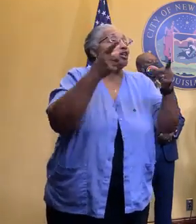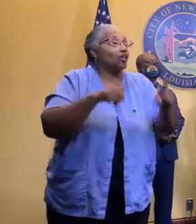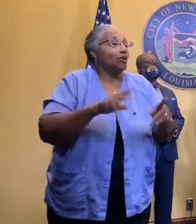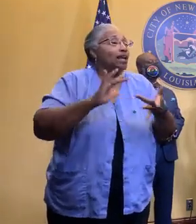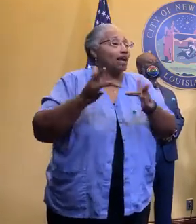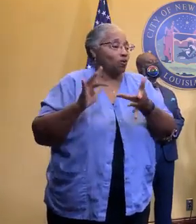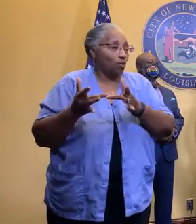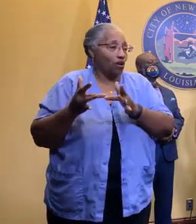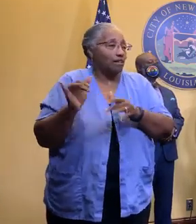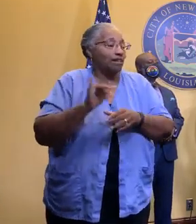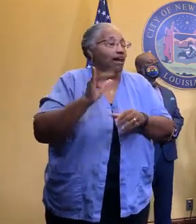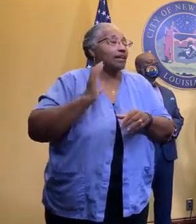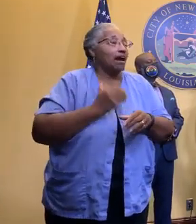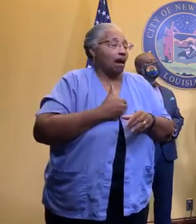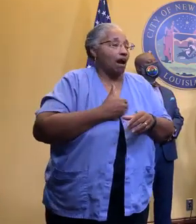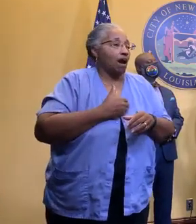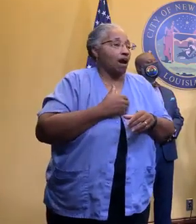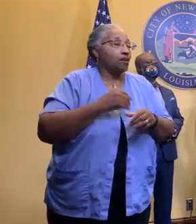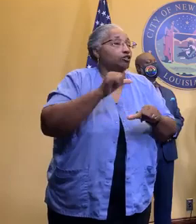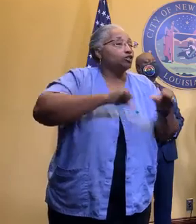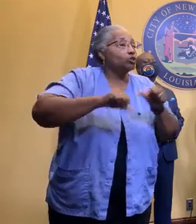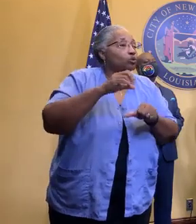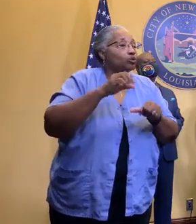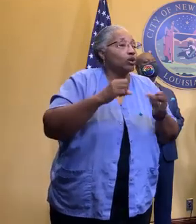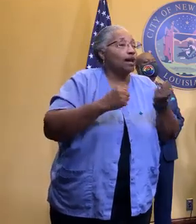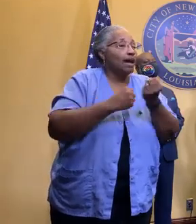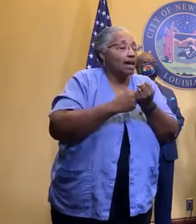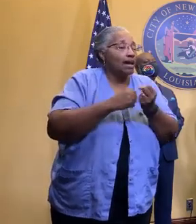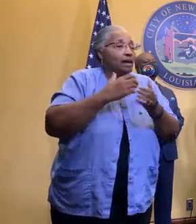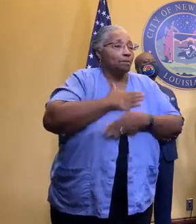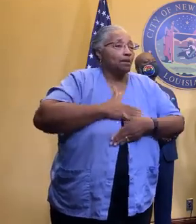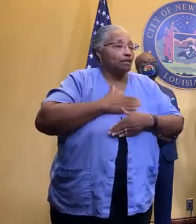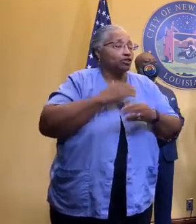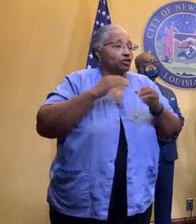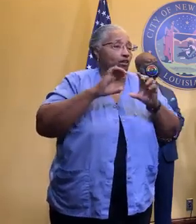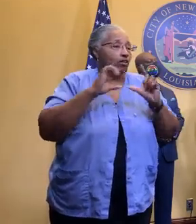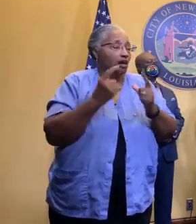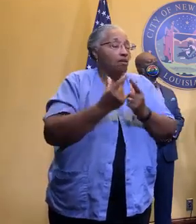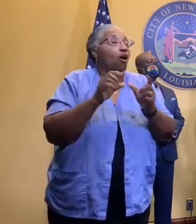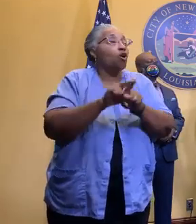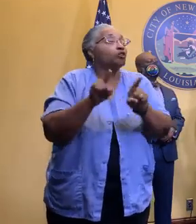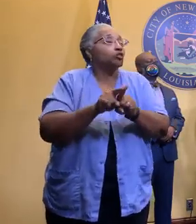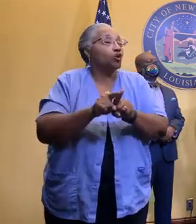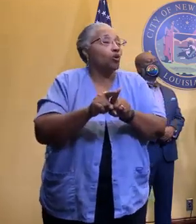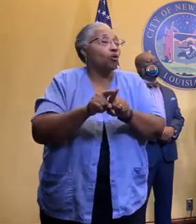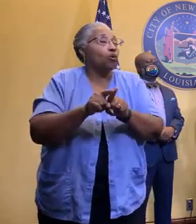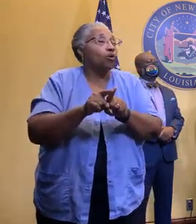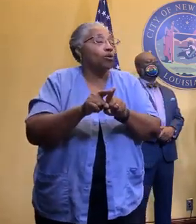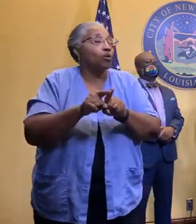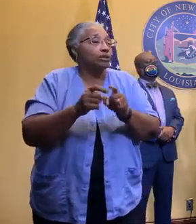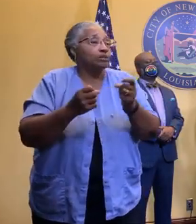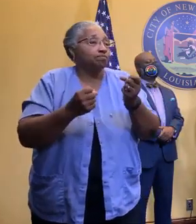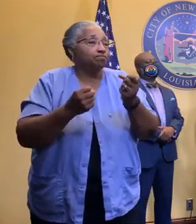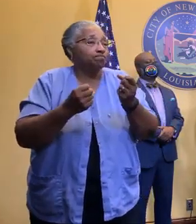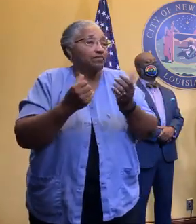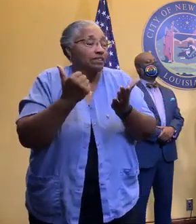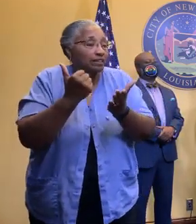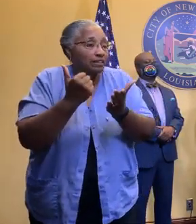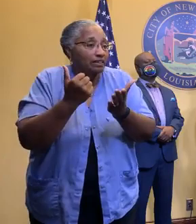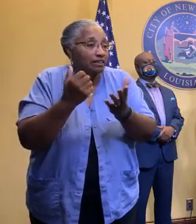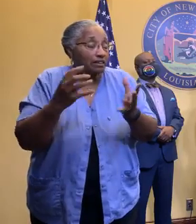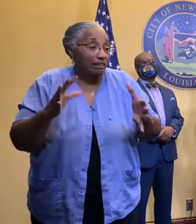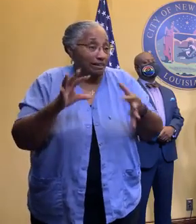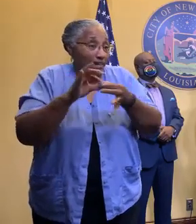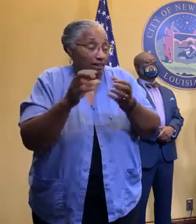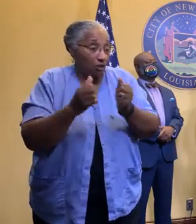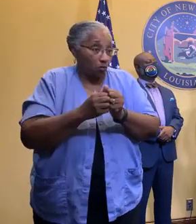networks, like our social aid and pleasure clubs, and connecting them with the school resources and the school personnel that have professional